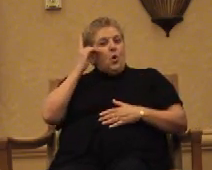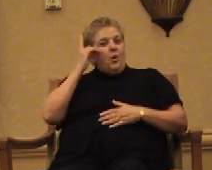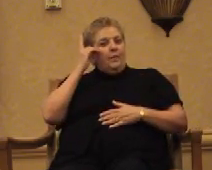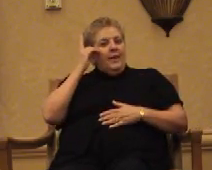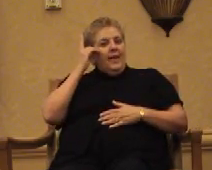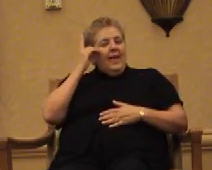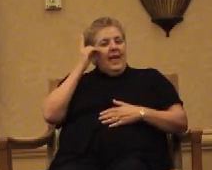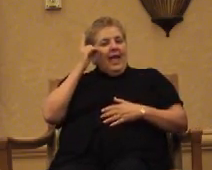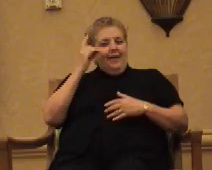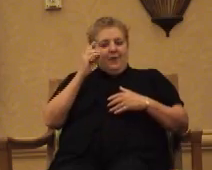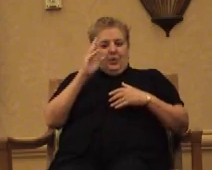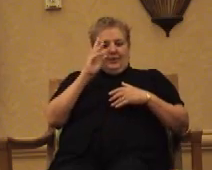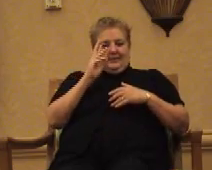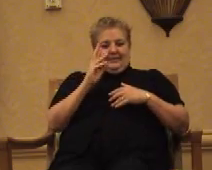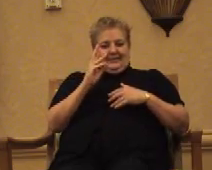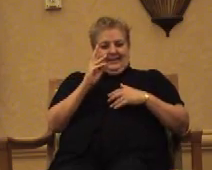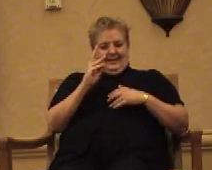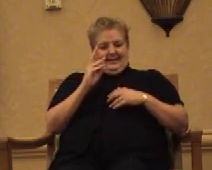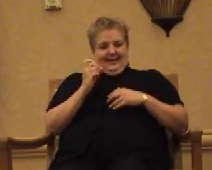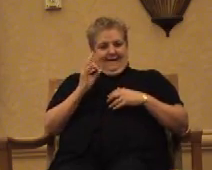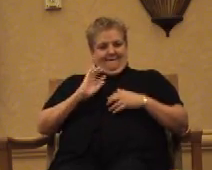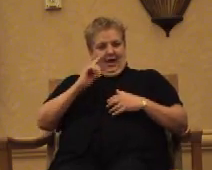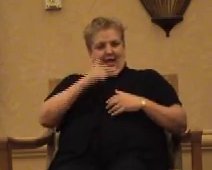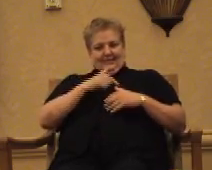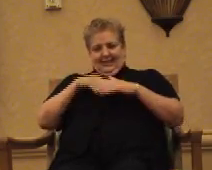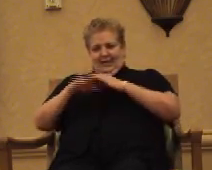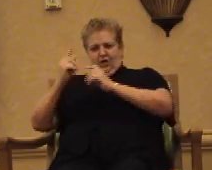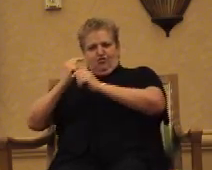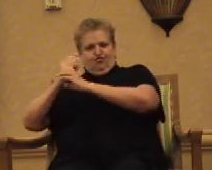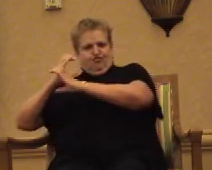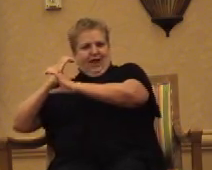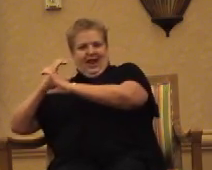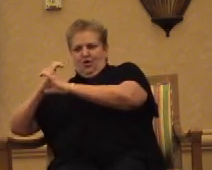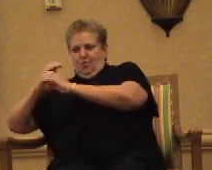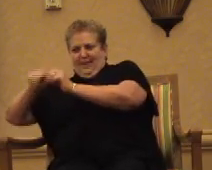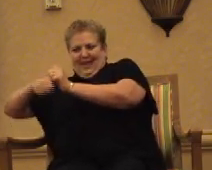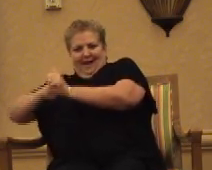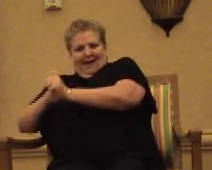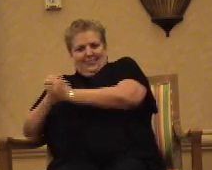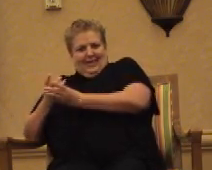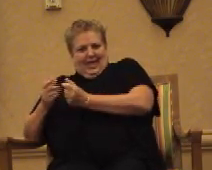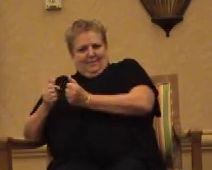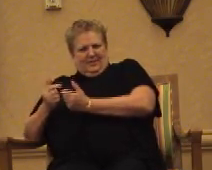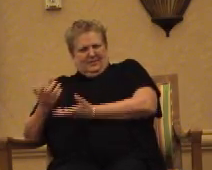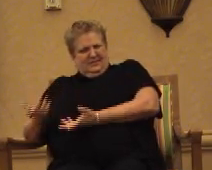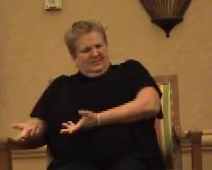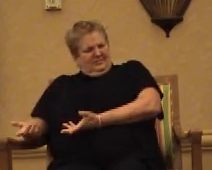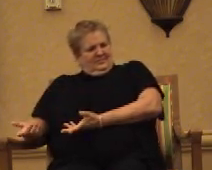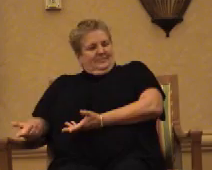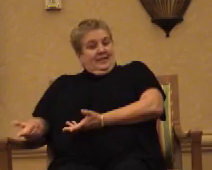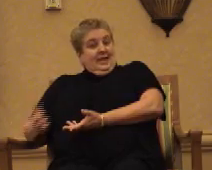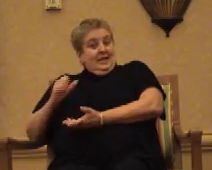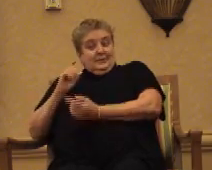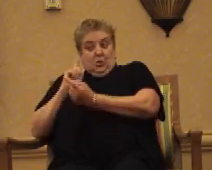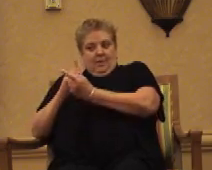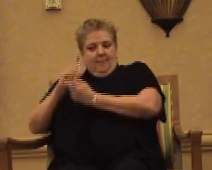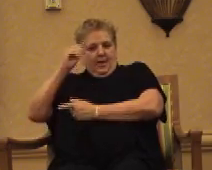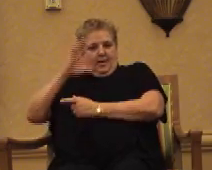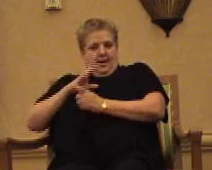trailer behind the campus. They must have pre-qualified us or something. And I met this guy from Iowa the first day